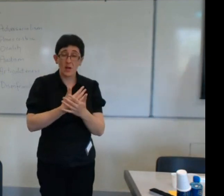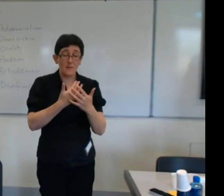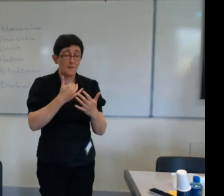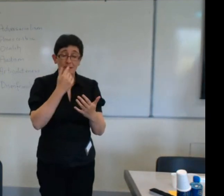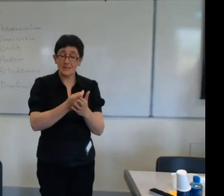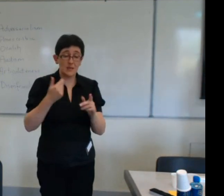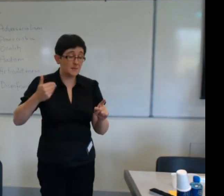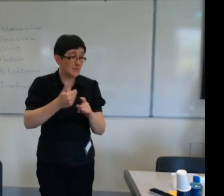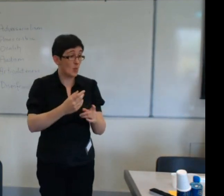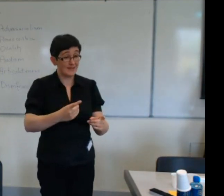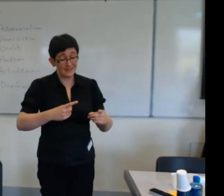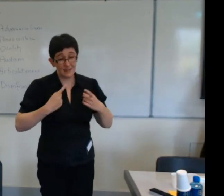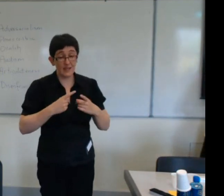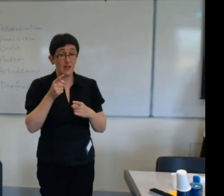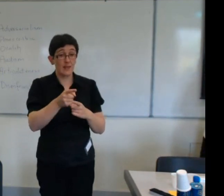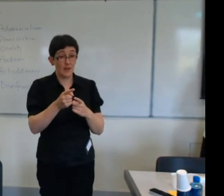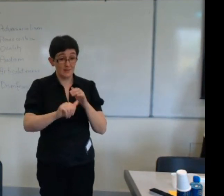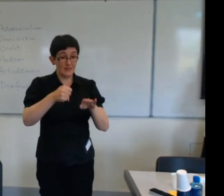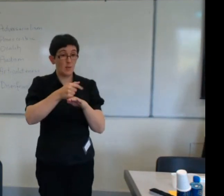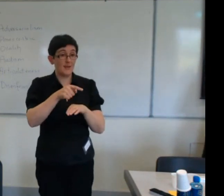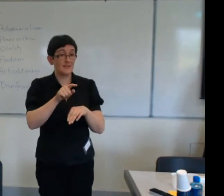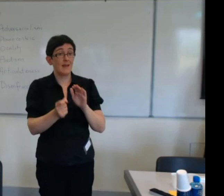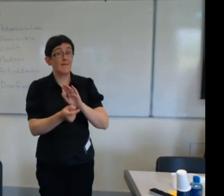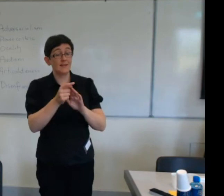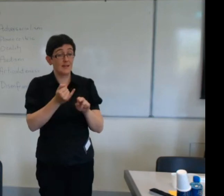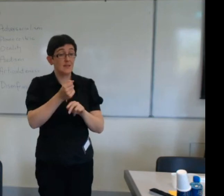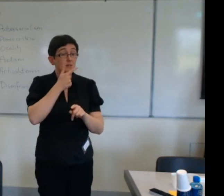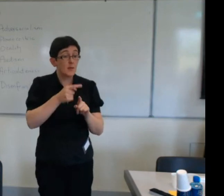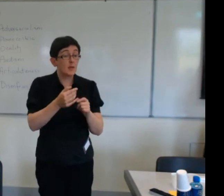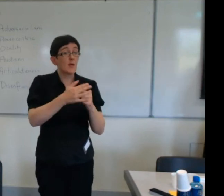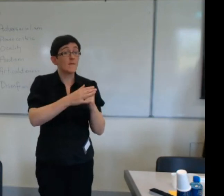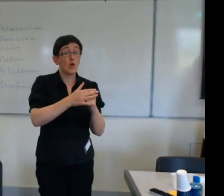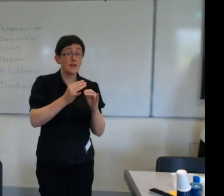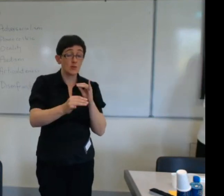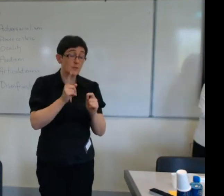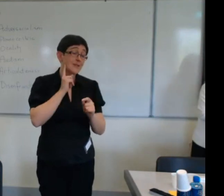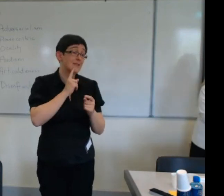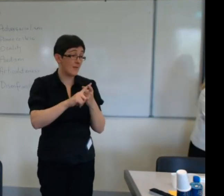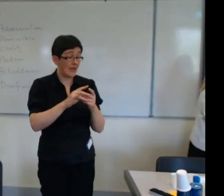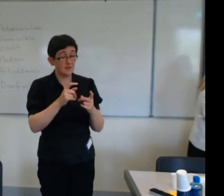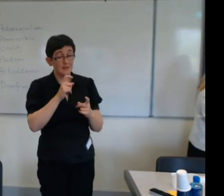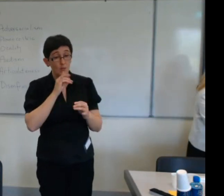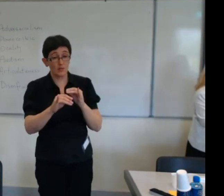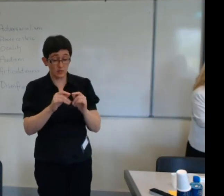we're absolutely delighted that they're hosting this event for us in Dublin. It's for interpreters, deaf and hearing interpreters, and it'll be